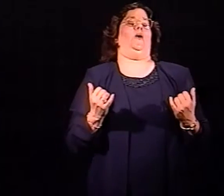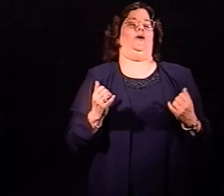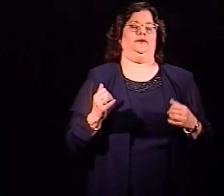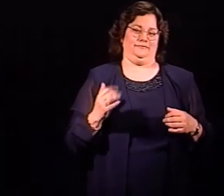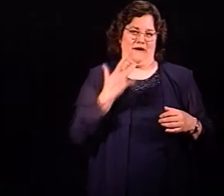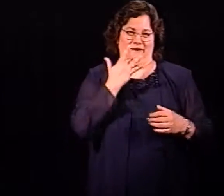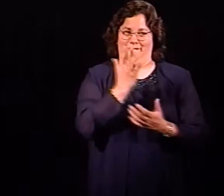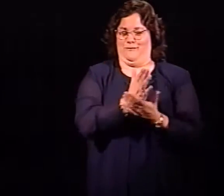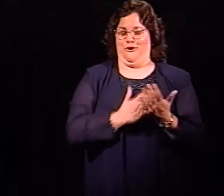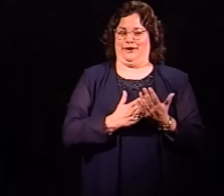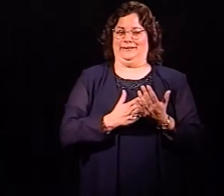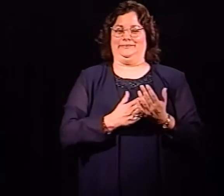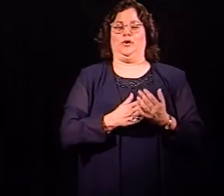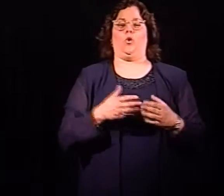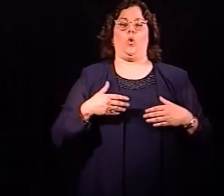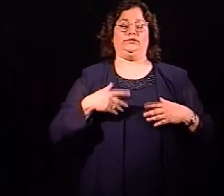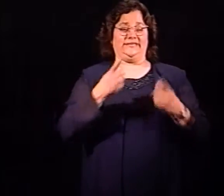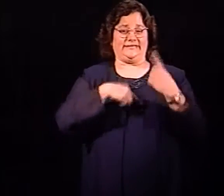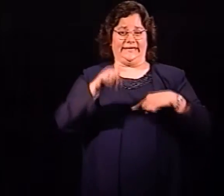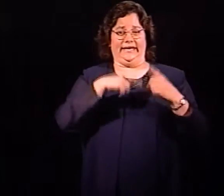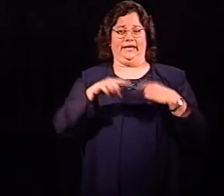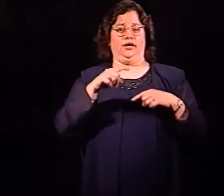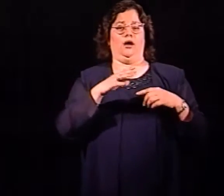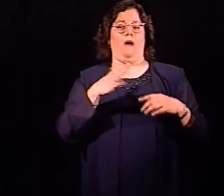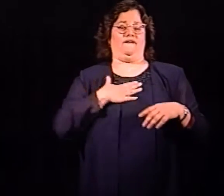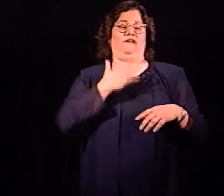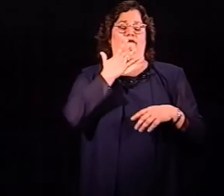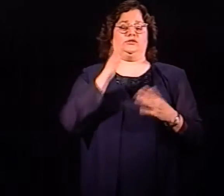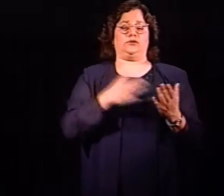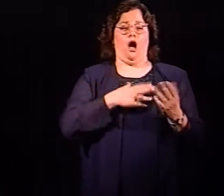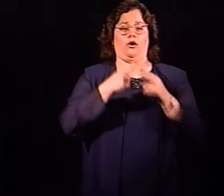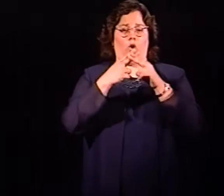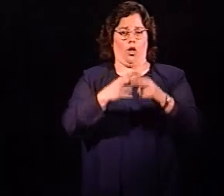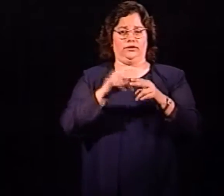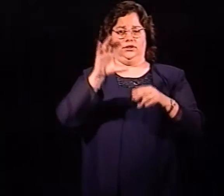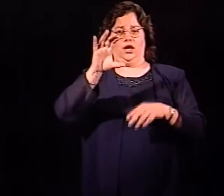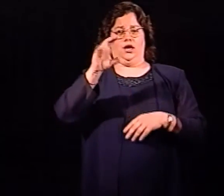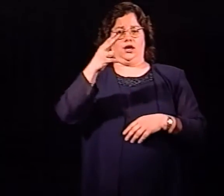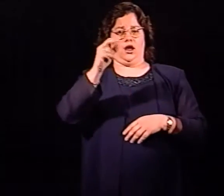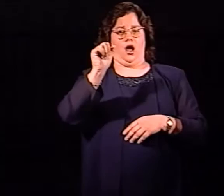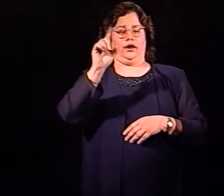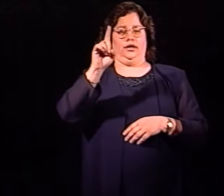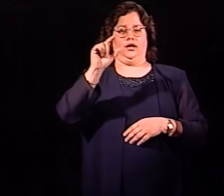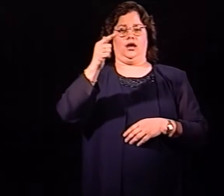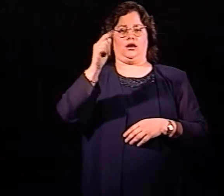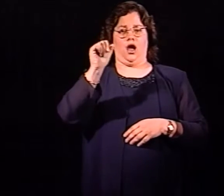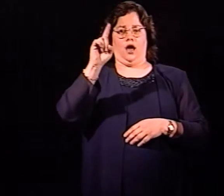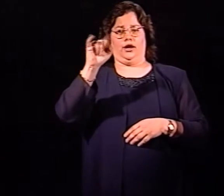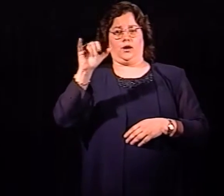Let us say, or sign, my favorite song called Chad Gayo.